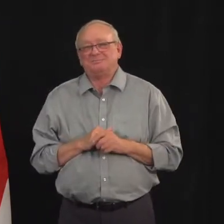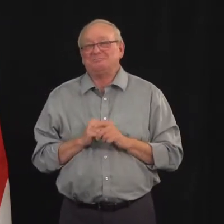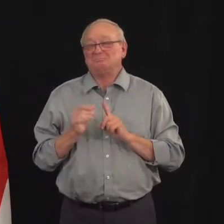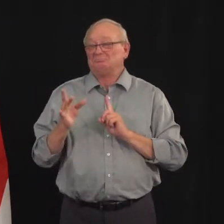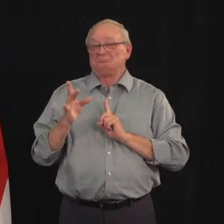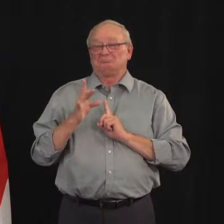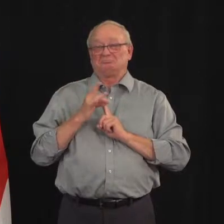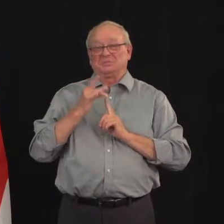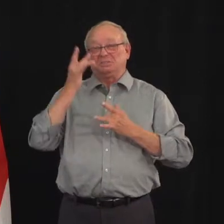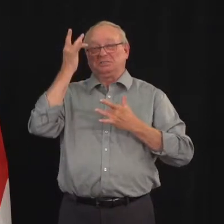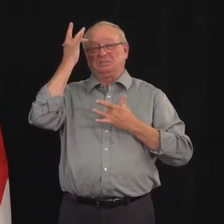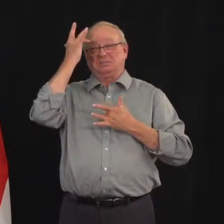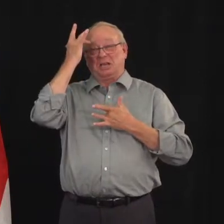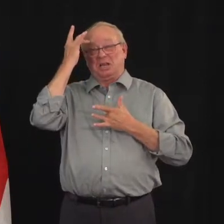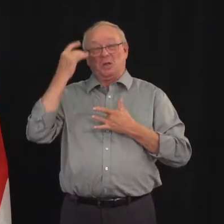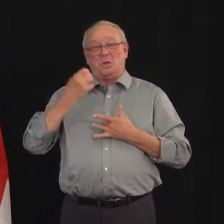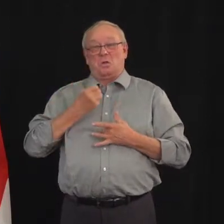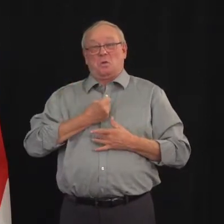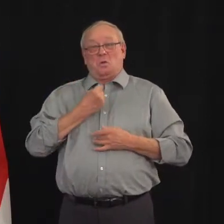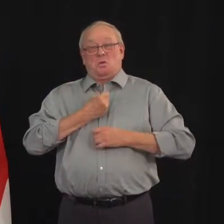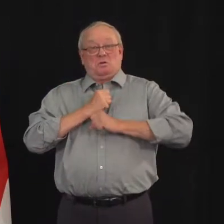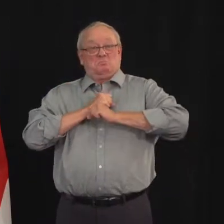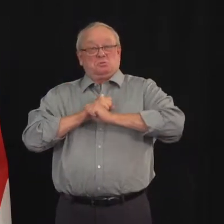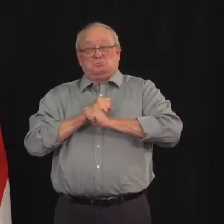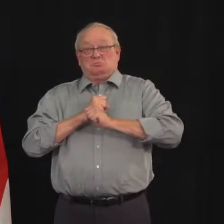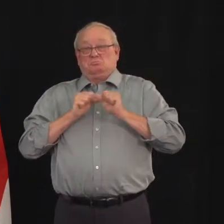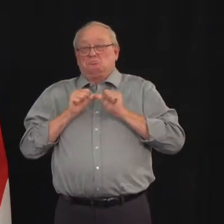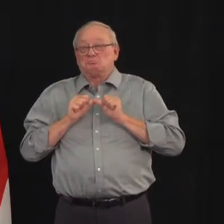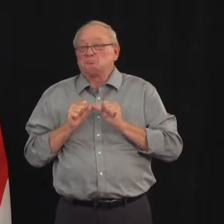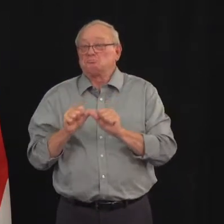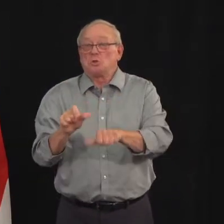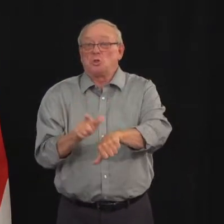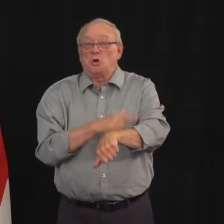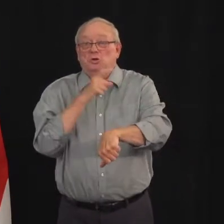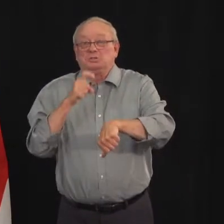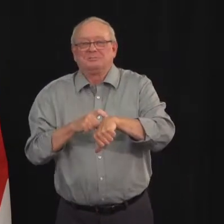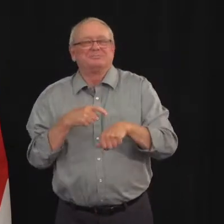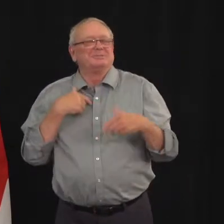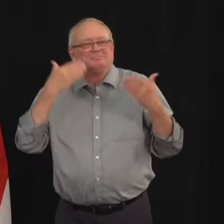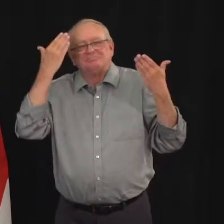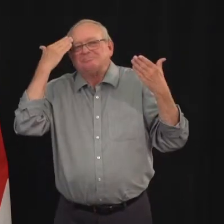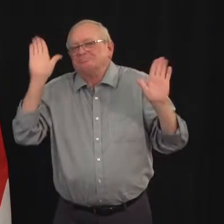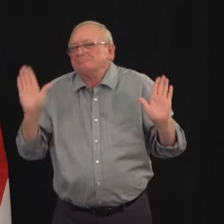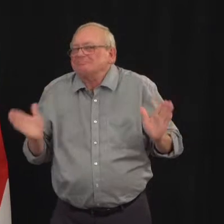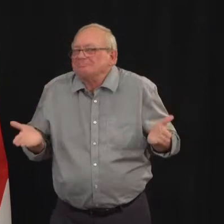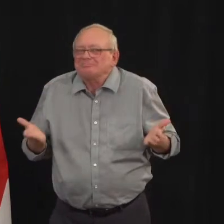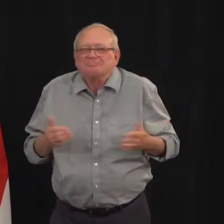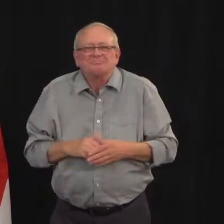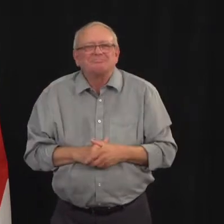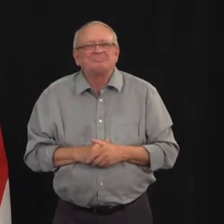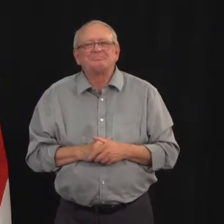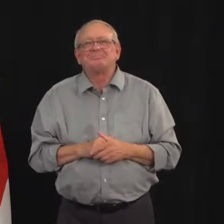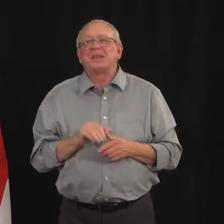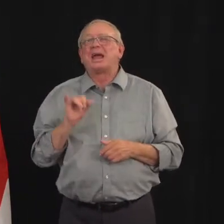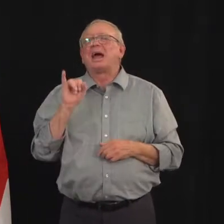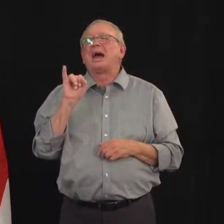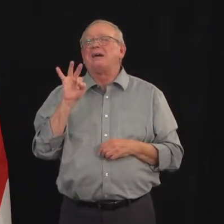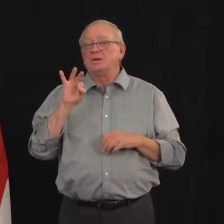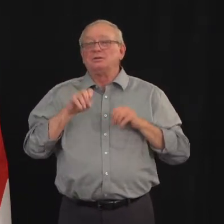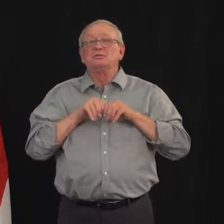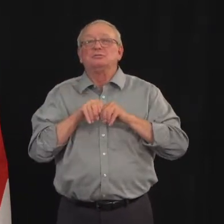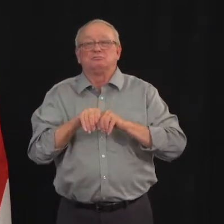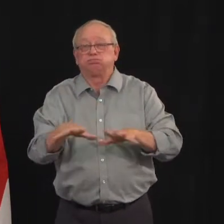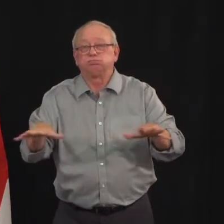also know that the more widespread infection is in a particular population, the more chances